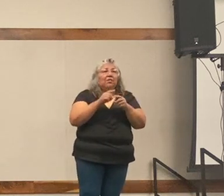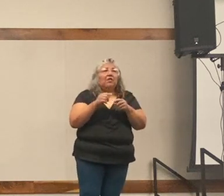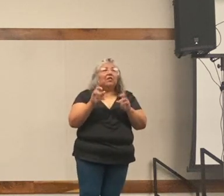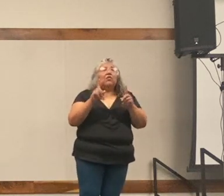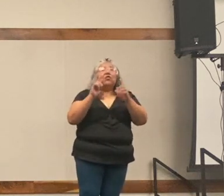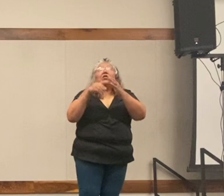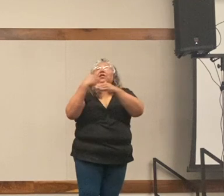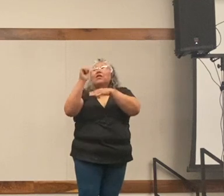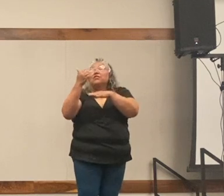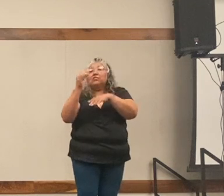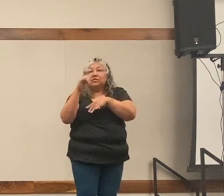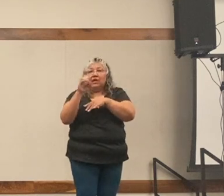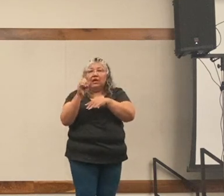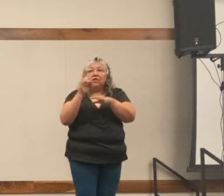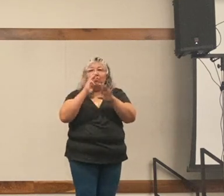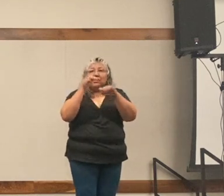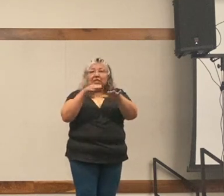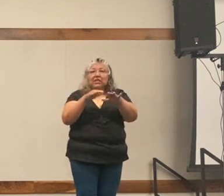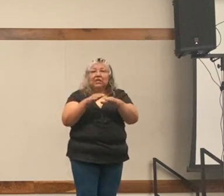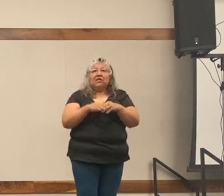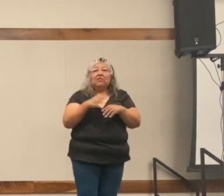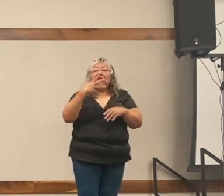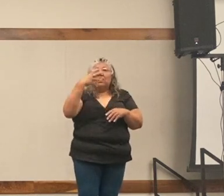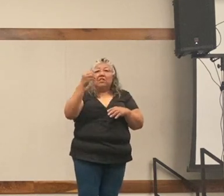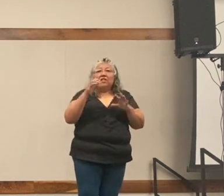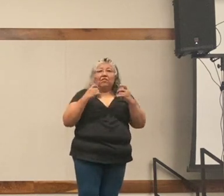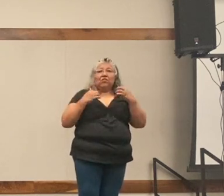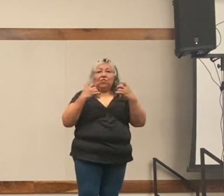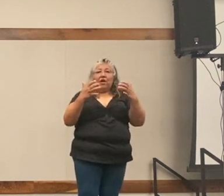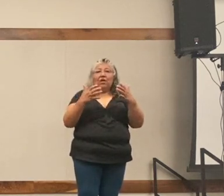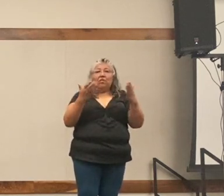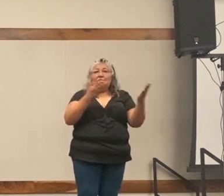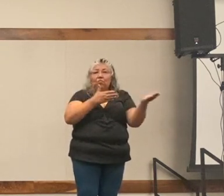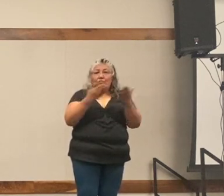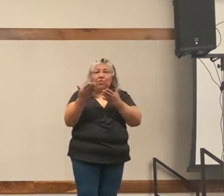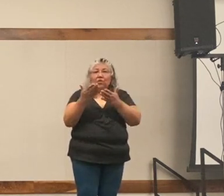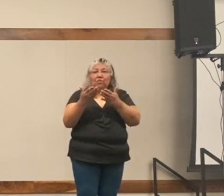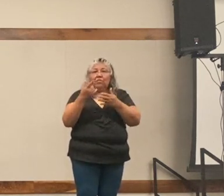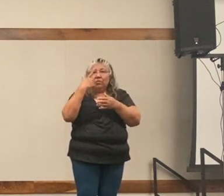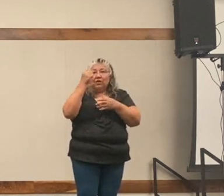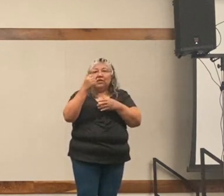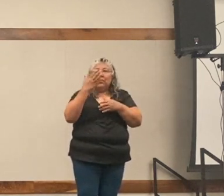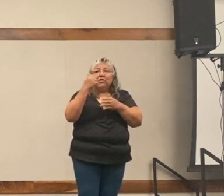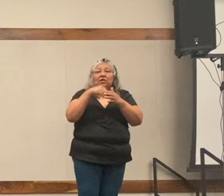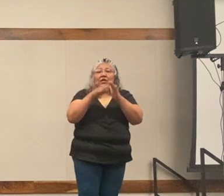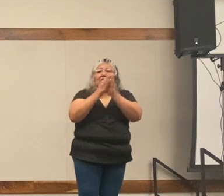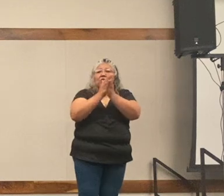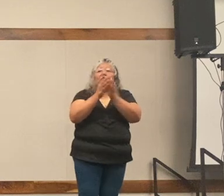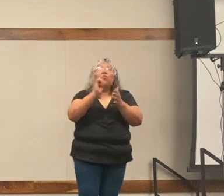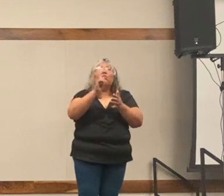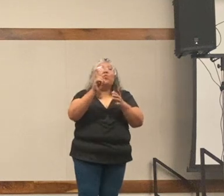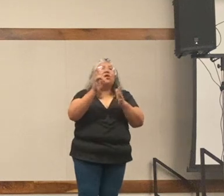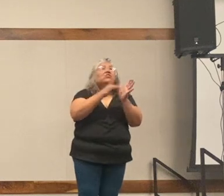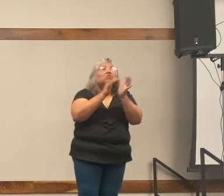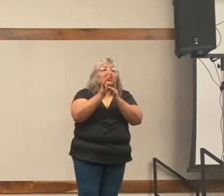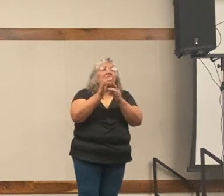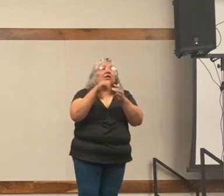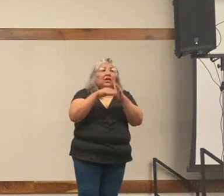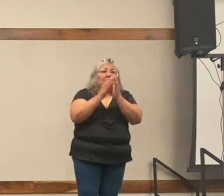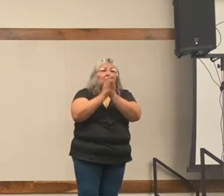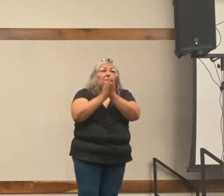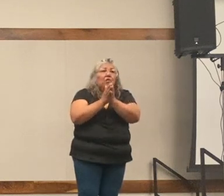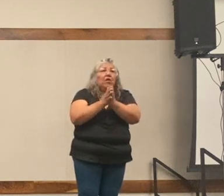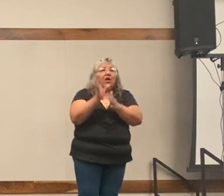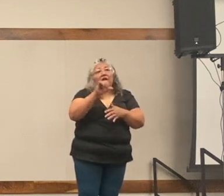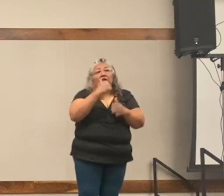other side of the sea. So they left the crowd and took him along since he was in the boat. Where's Jesus? In the boat,